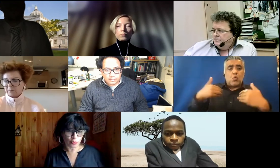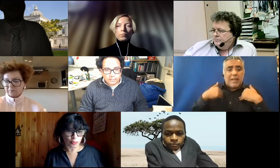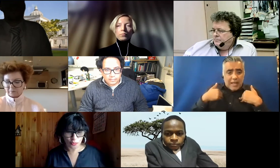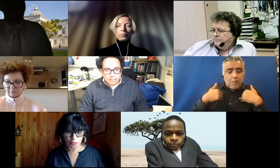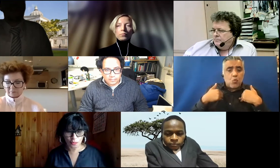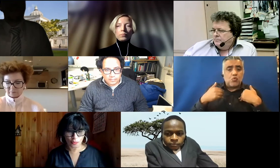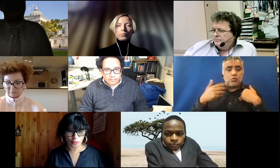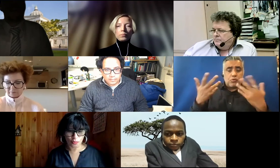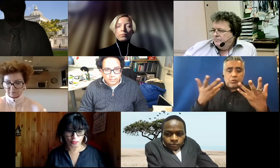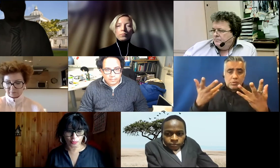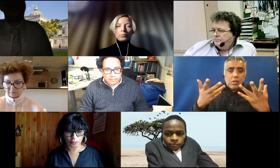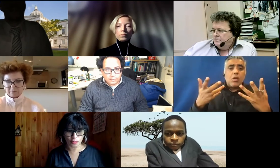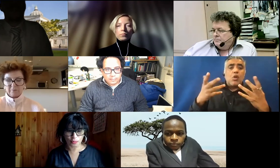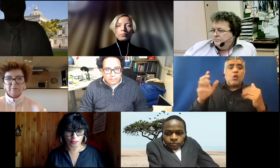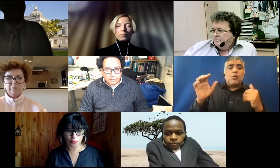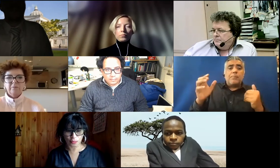to as